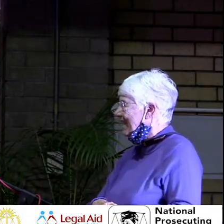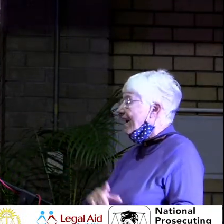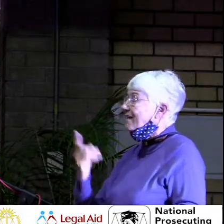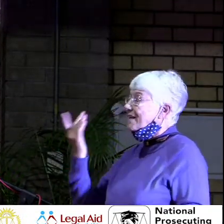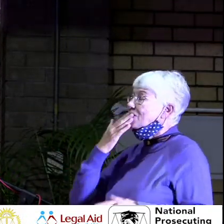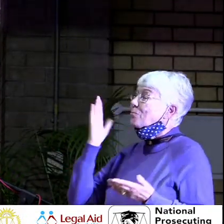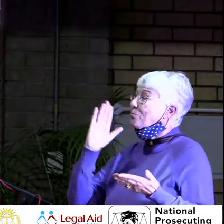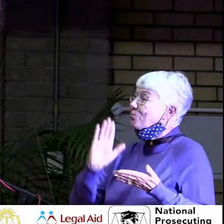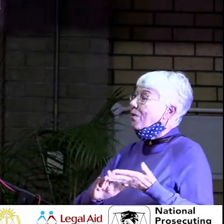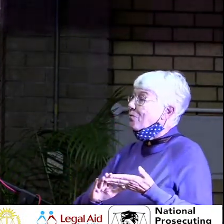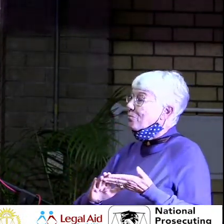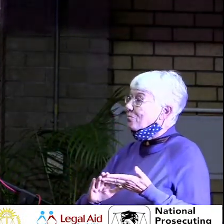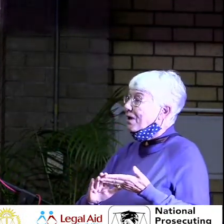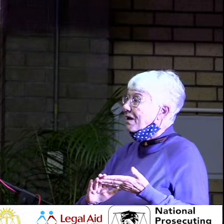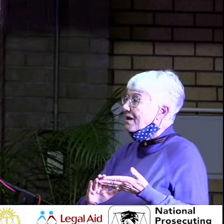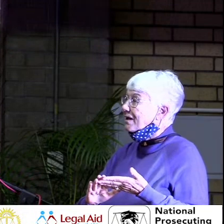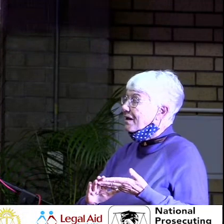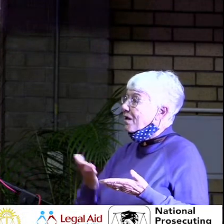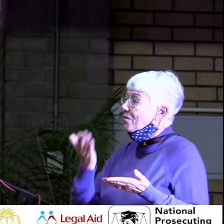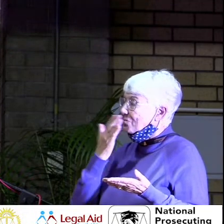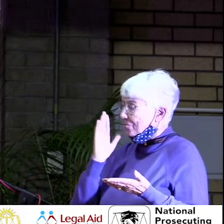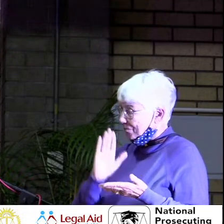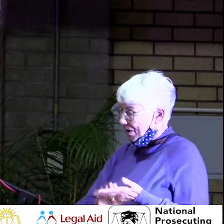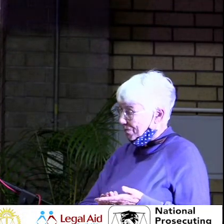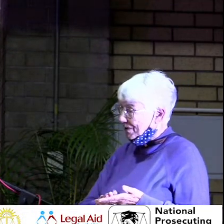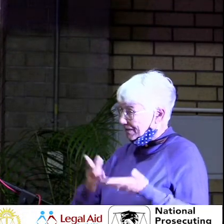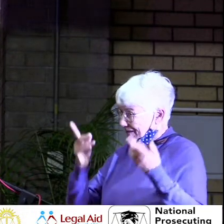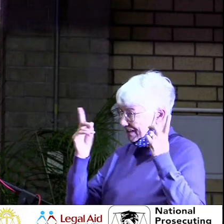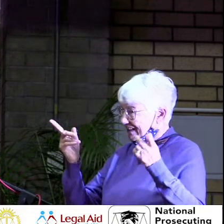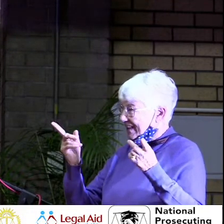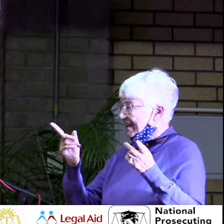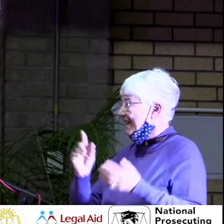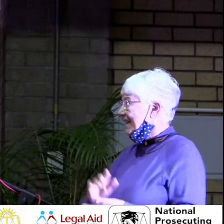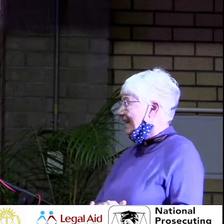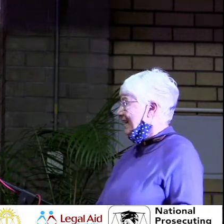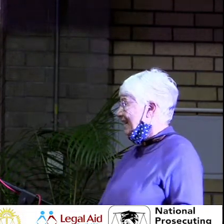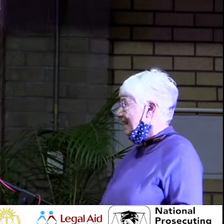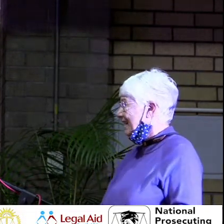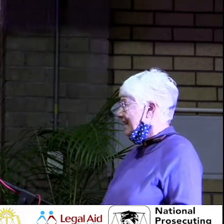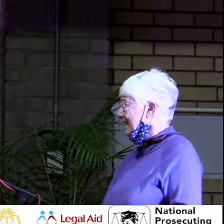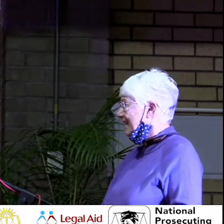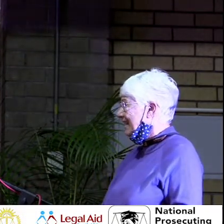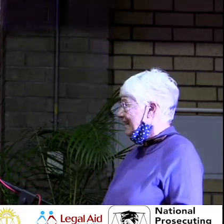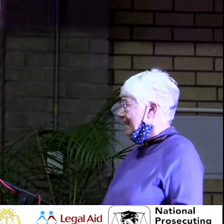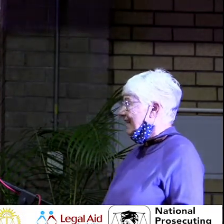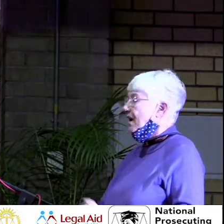promise, and the promises are not meant to be broken. So I am now going to